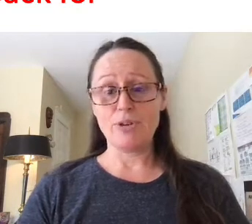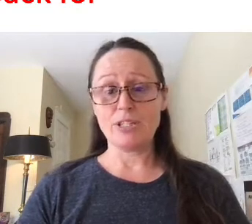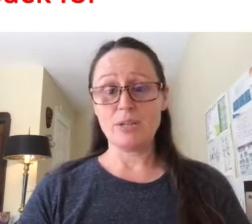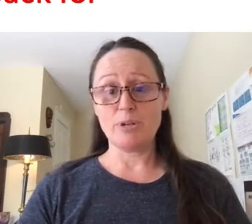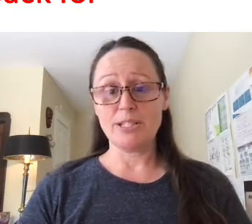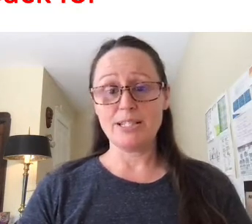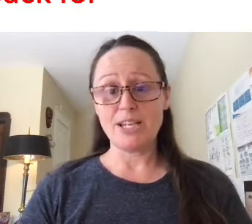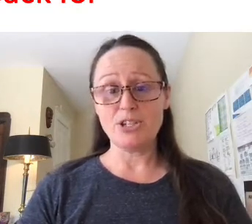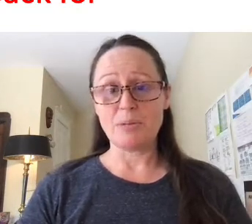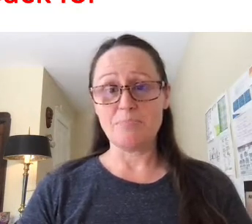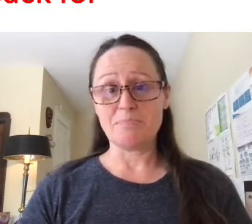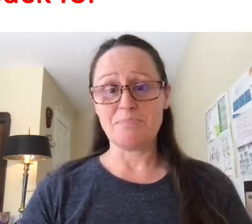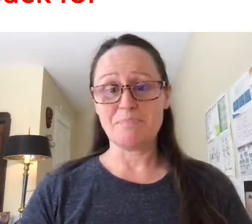the presentation.